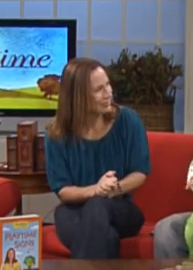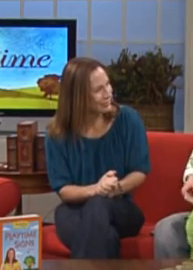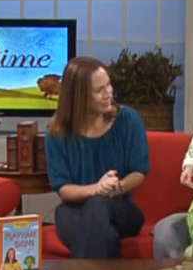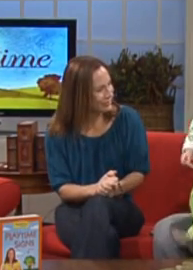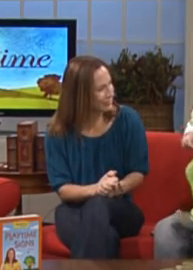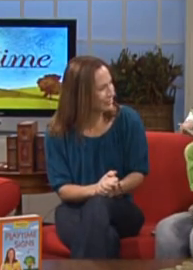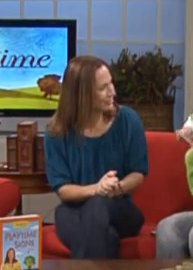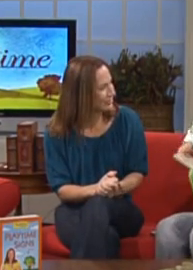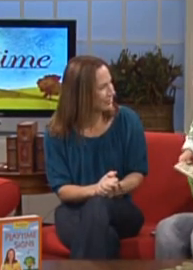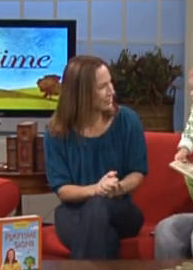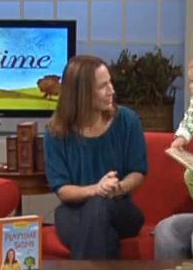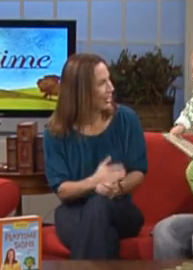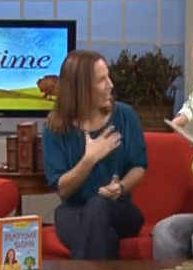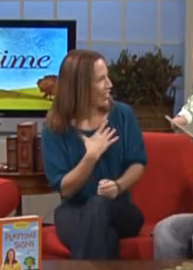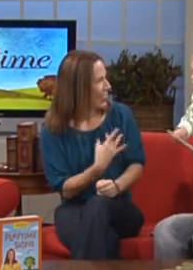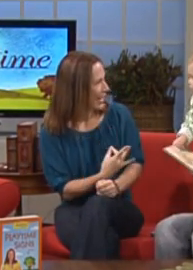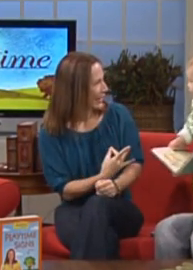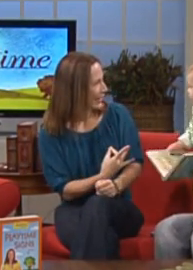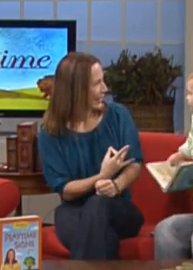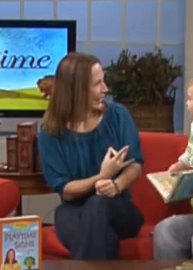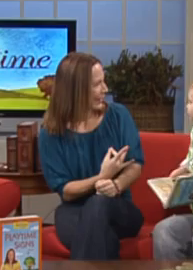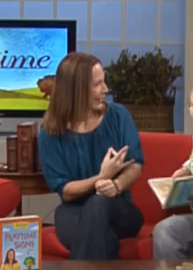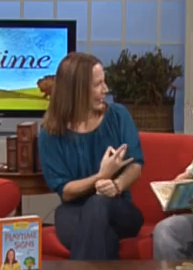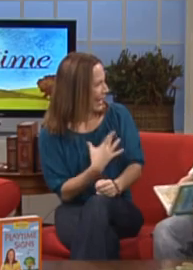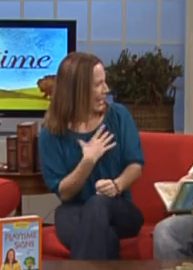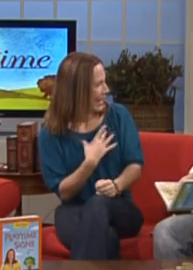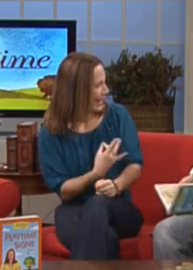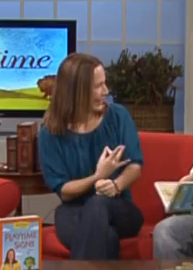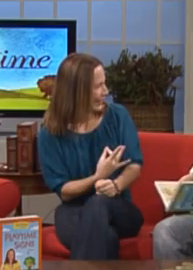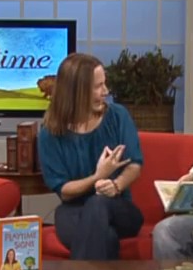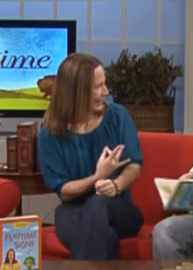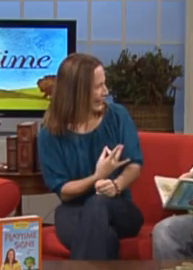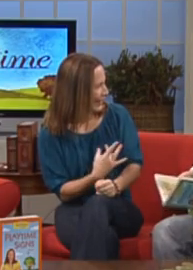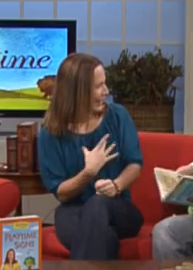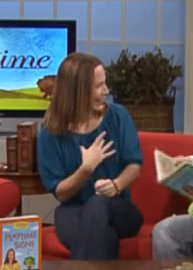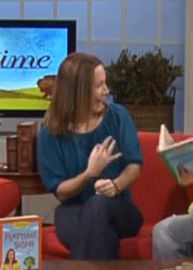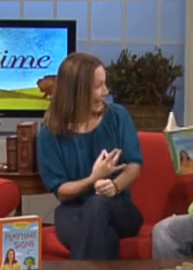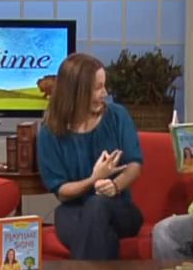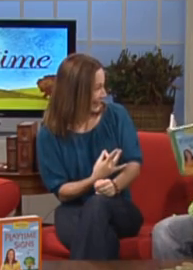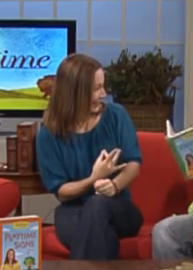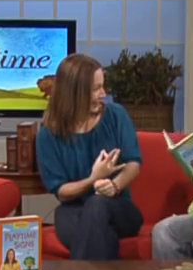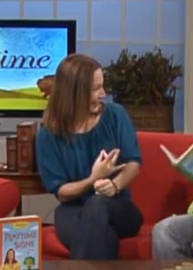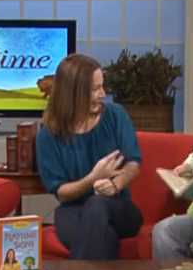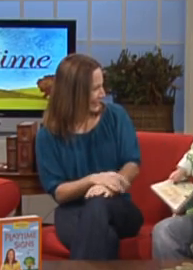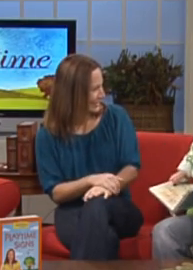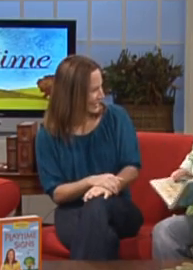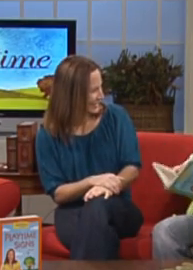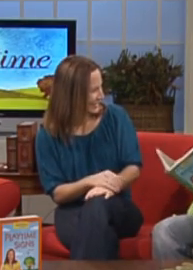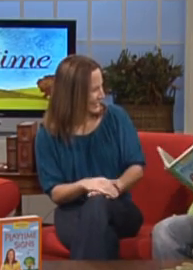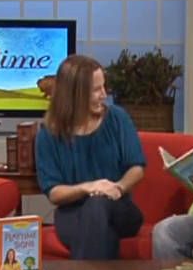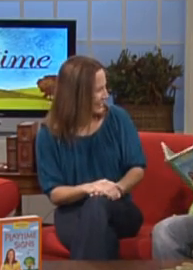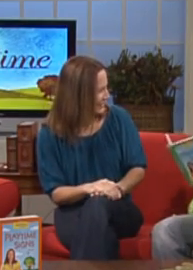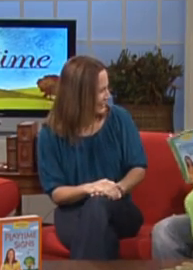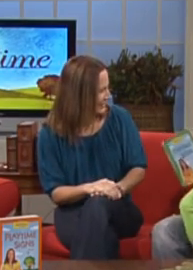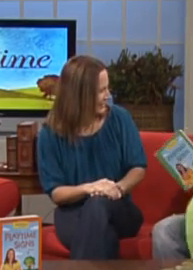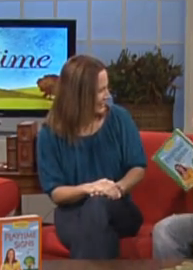Daytime, is your baby photogenic? Of course they are. We'll tell you about a contest that'll have your little one saying cheese.